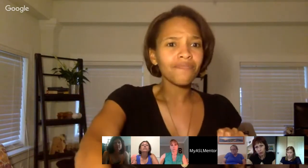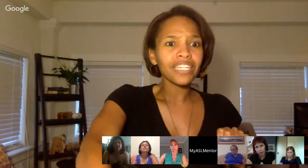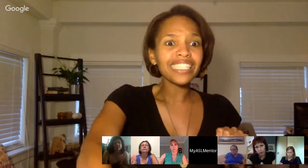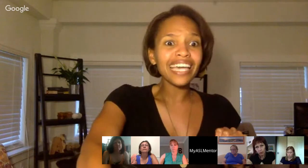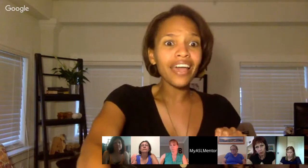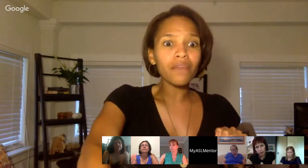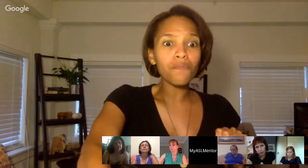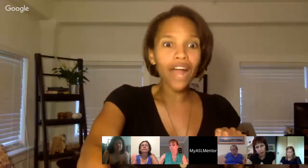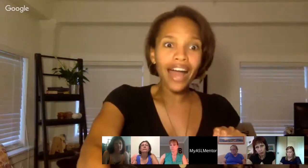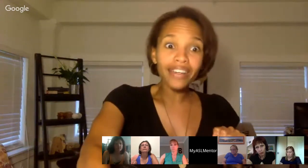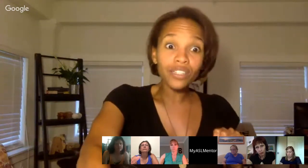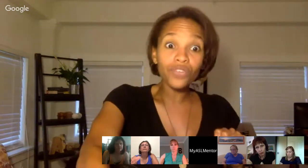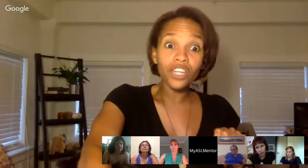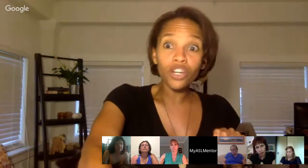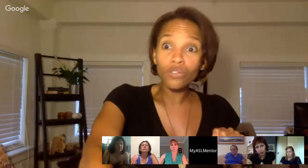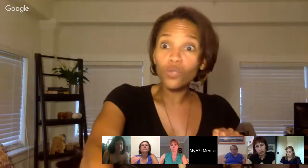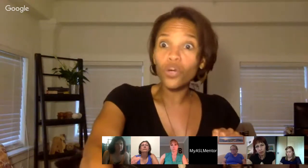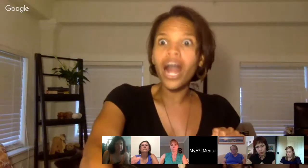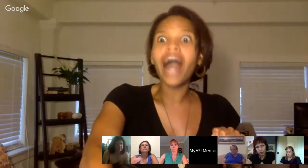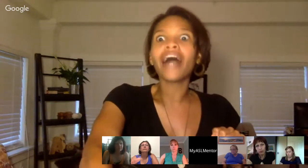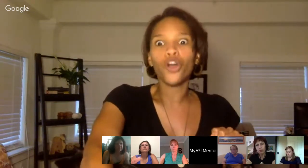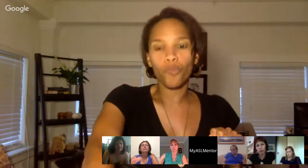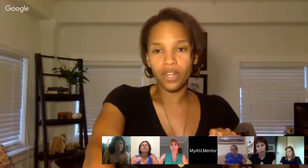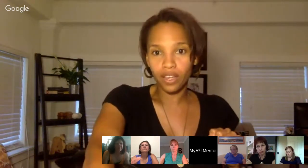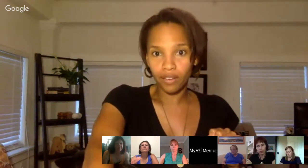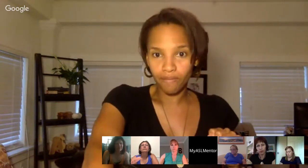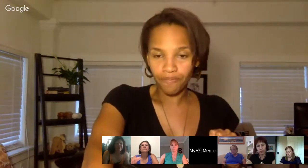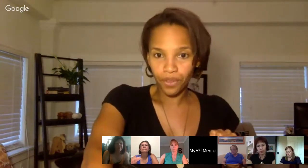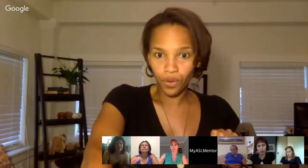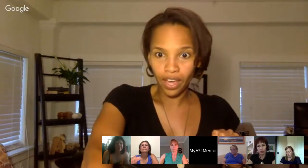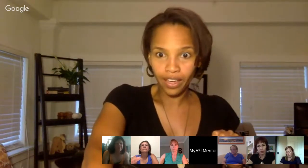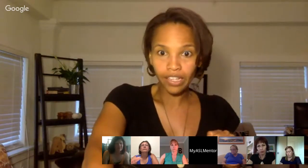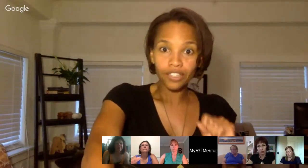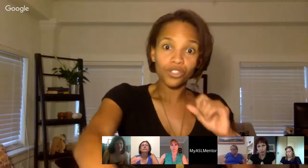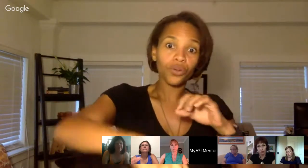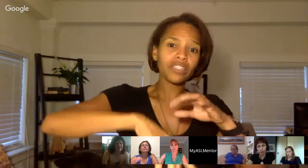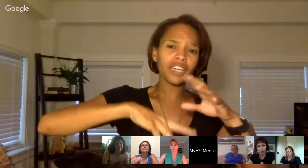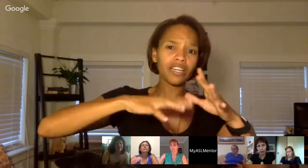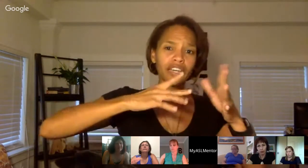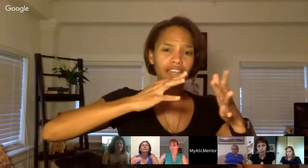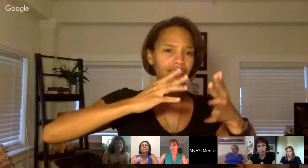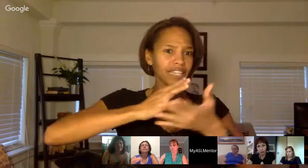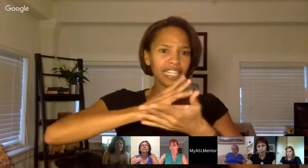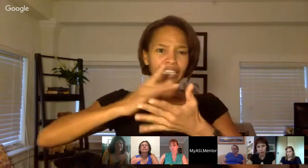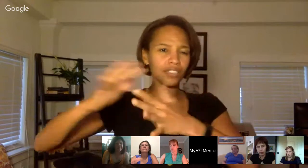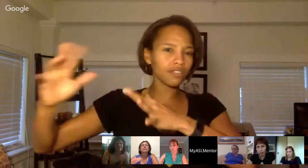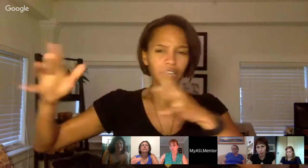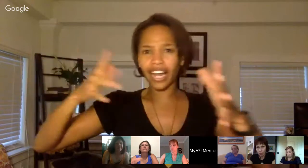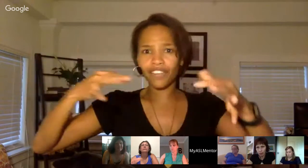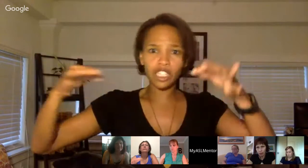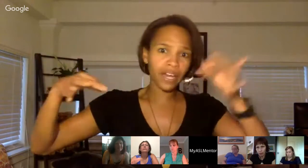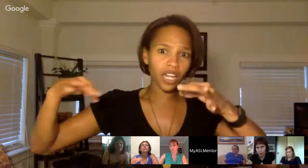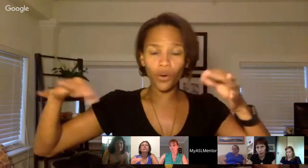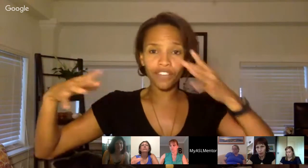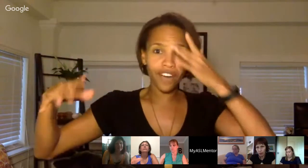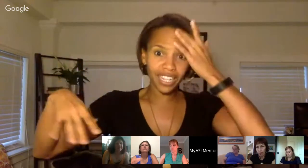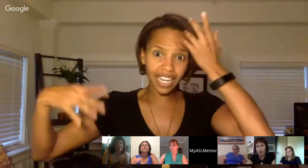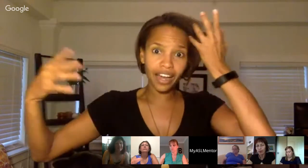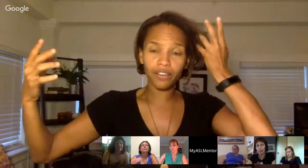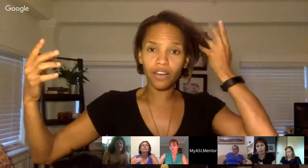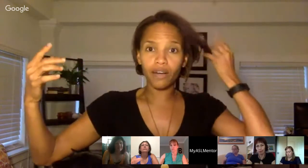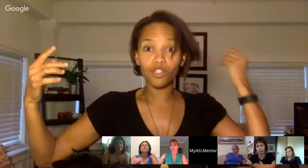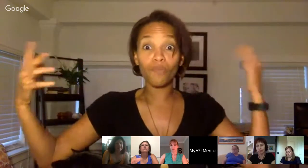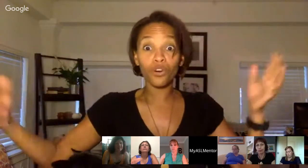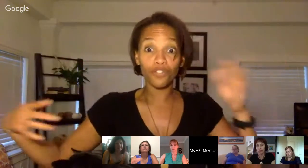eye-opening. He says, Deanne Bragg's videos were eye-opening, okay? So he in his kind of explaining where he